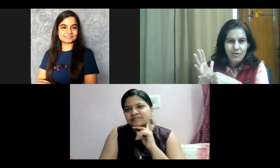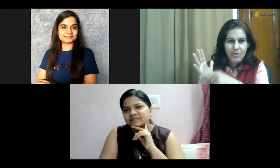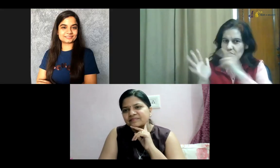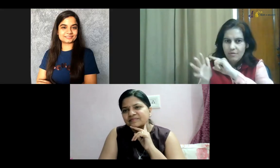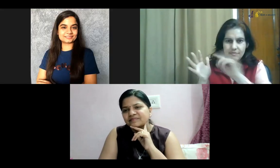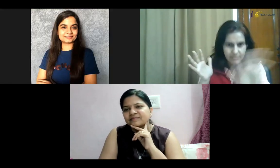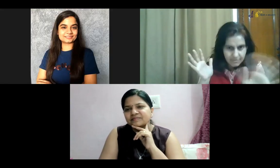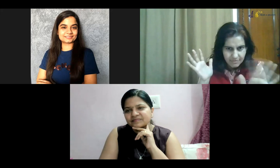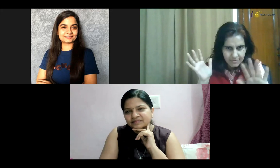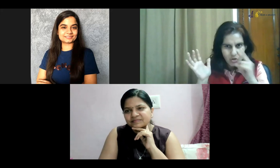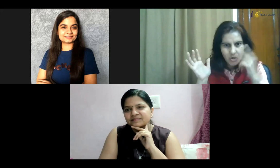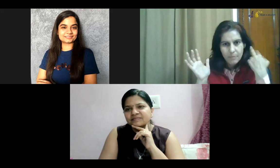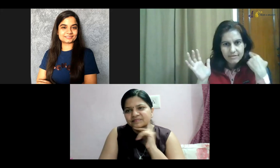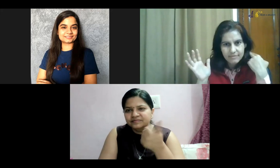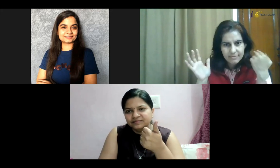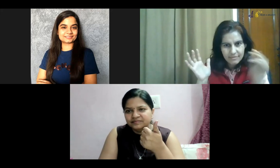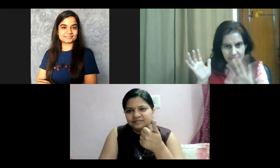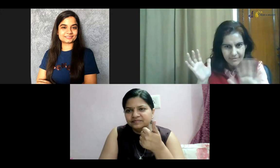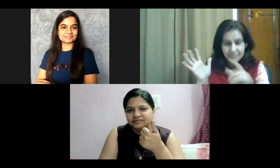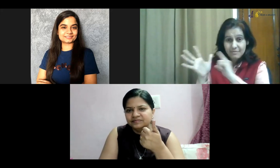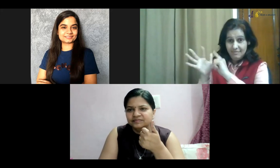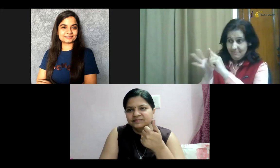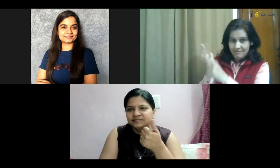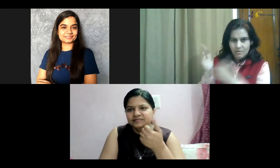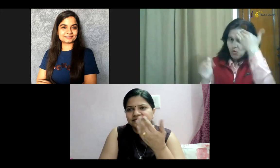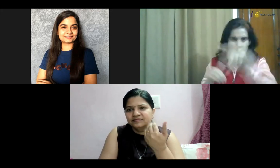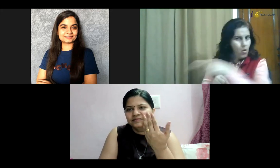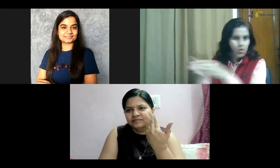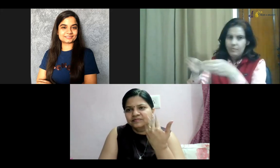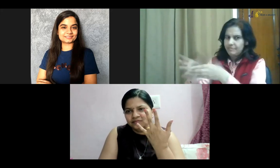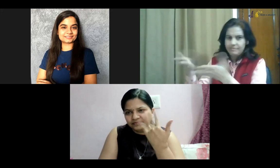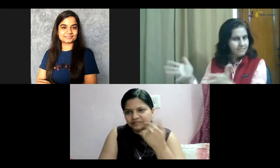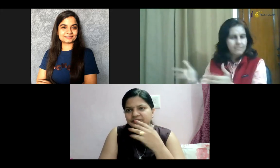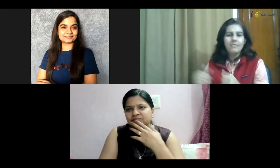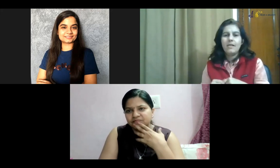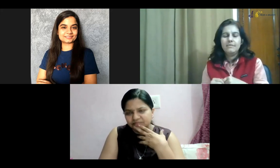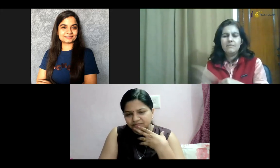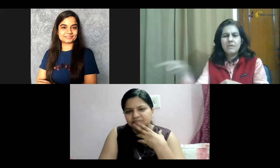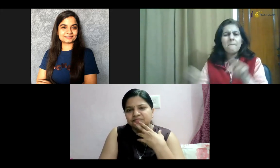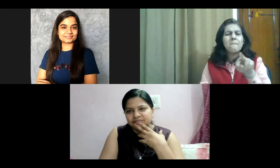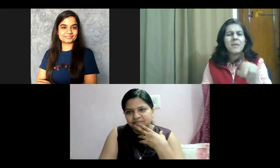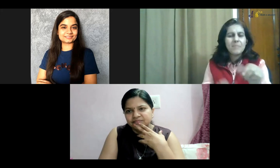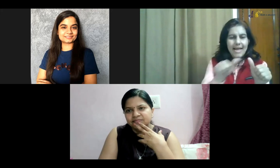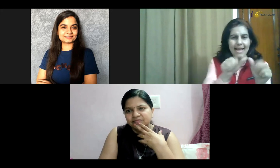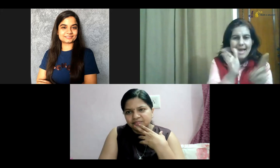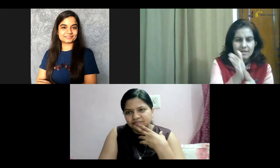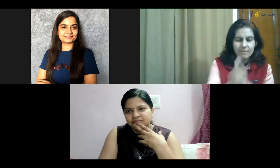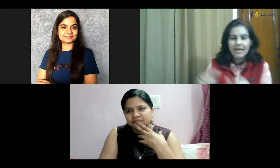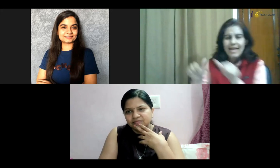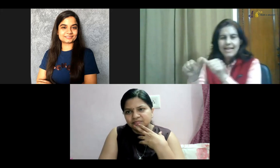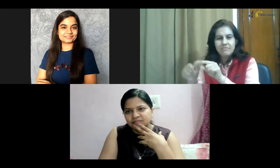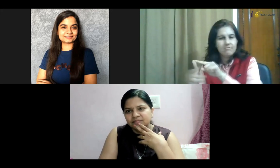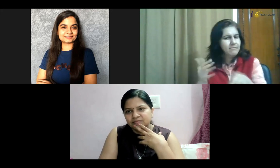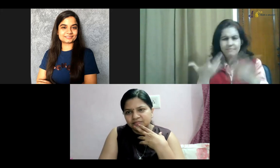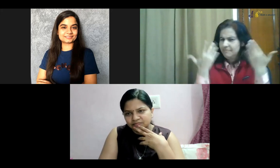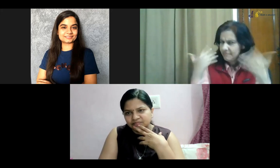thing. And hi, Sudamni, can you see me? Yes, I can see you. So they were not aware about the